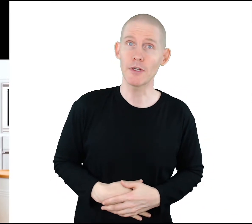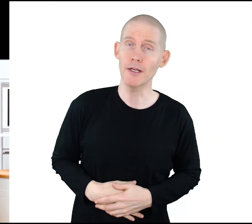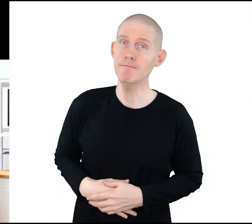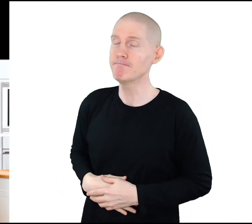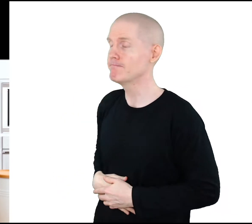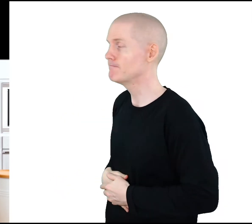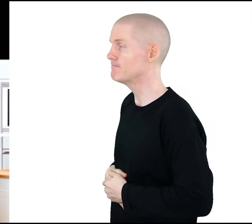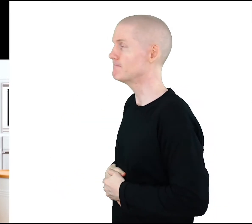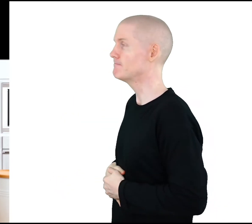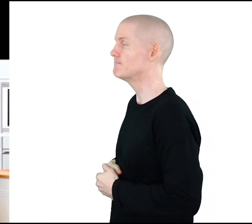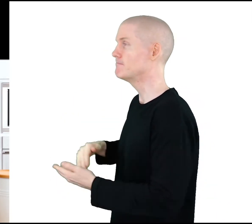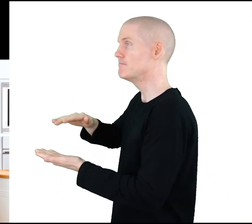side.